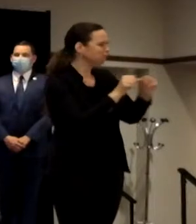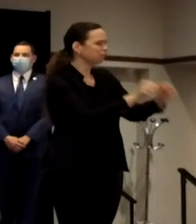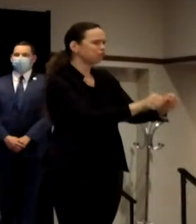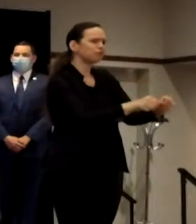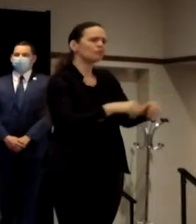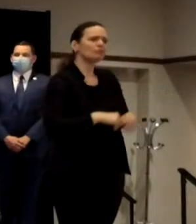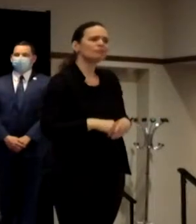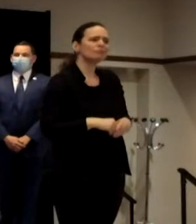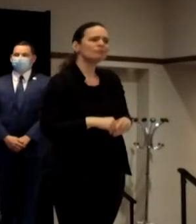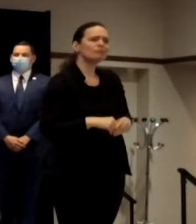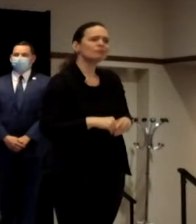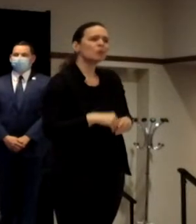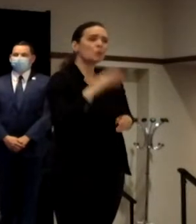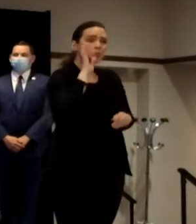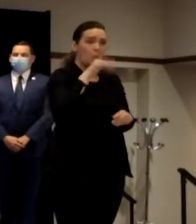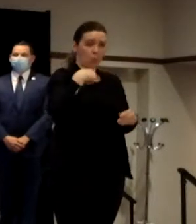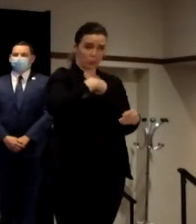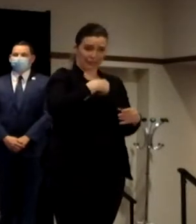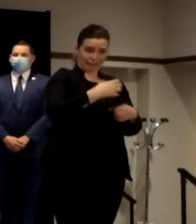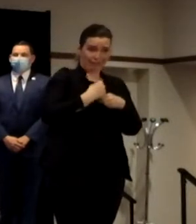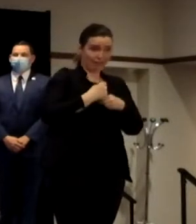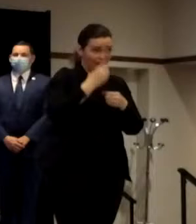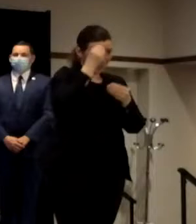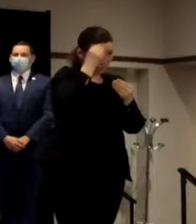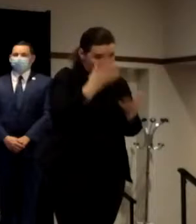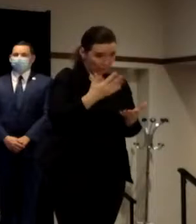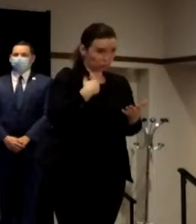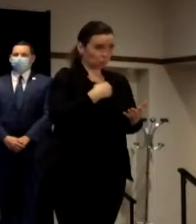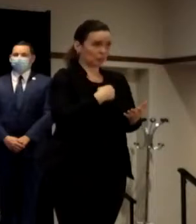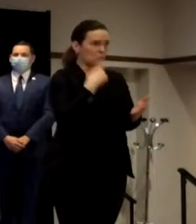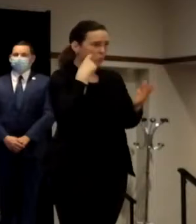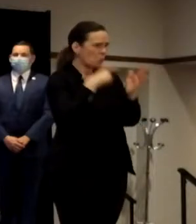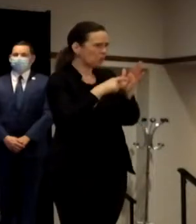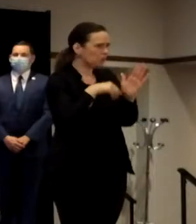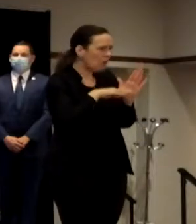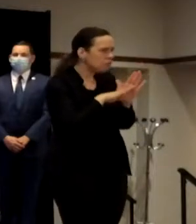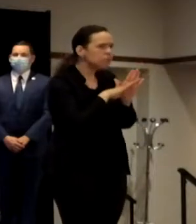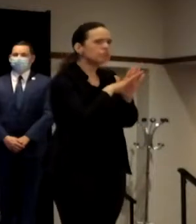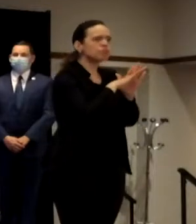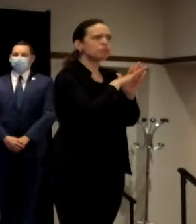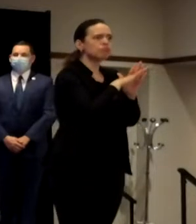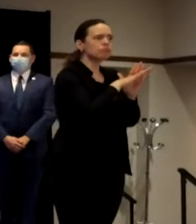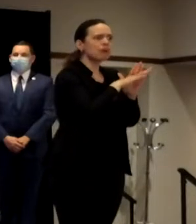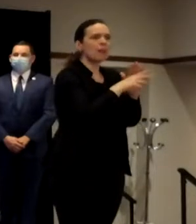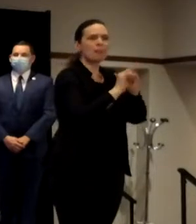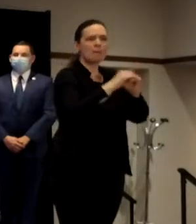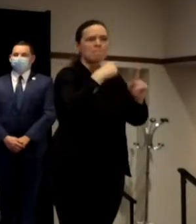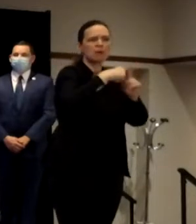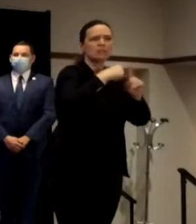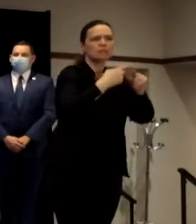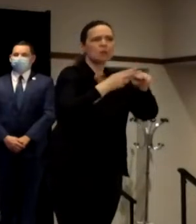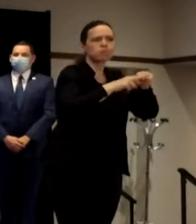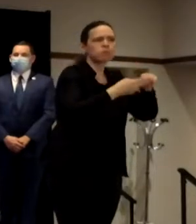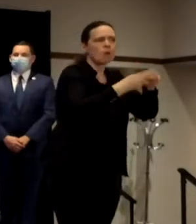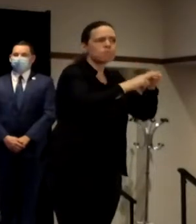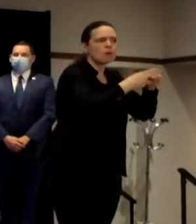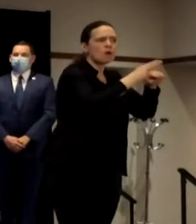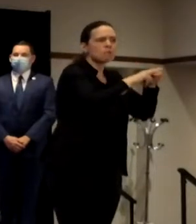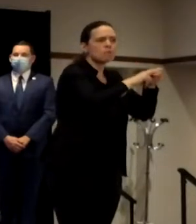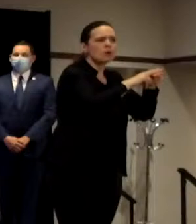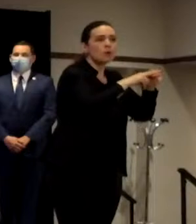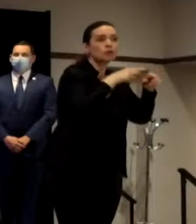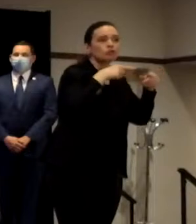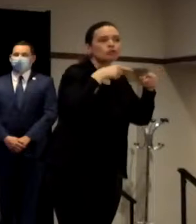data, we saw quite a bit of skyrocketing at one point in the fall and somewhat early winter, but the